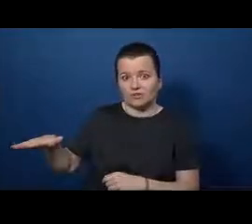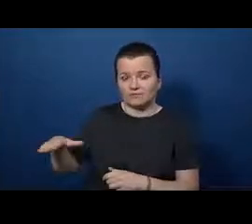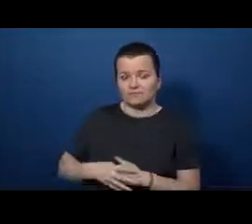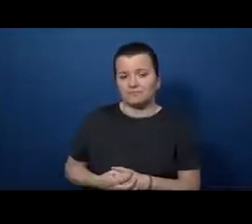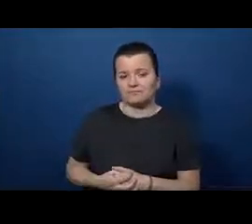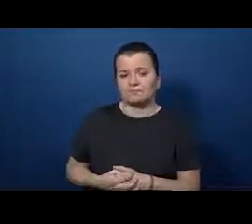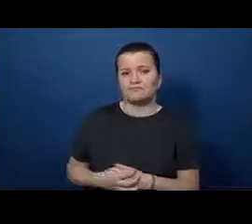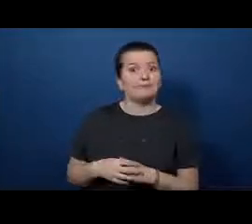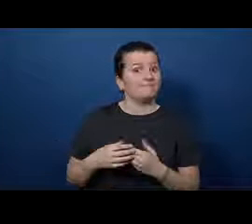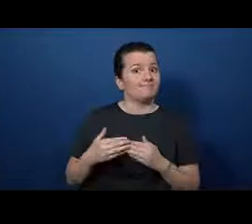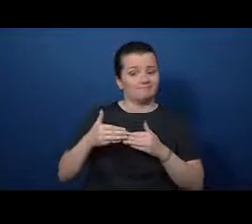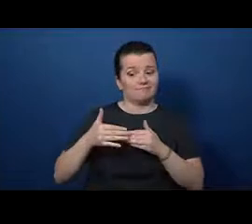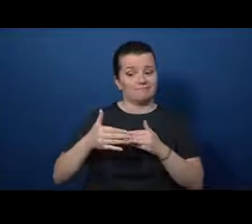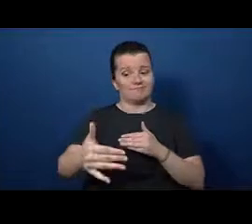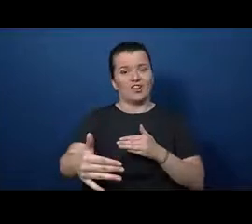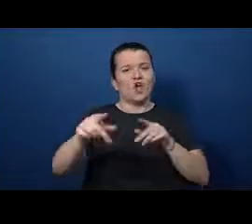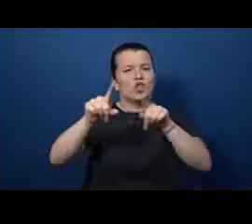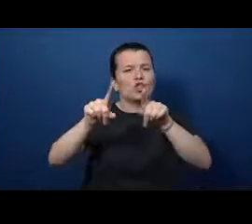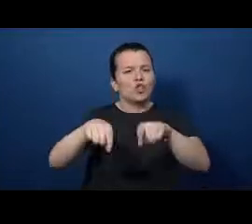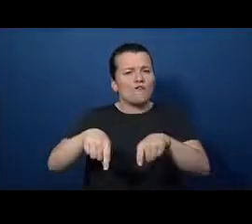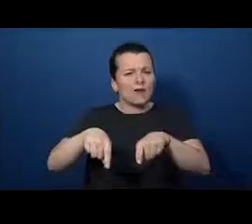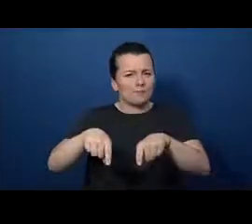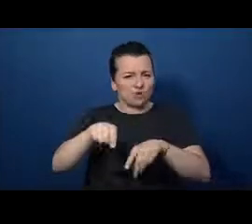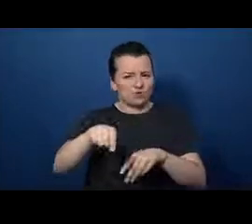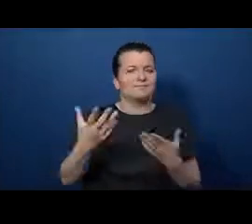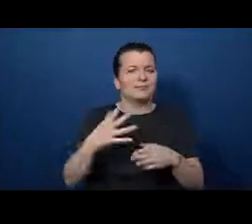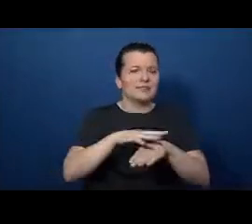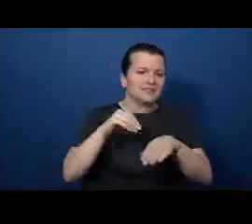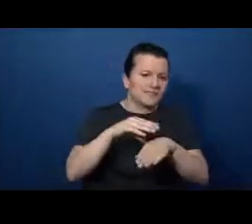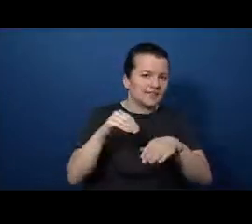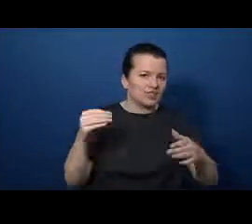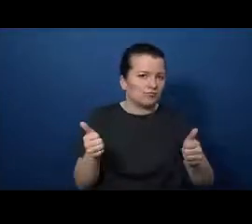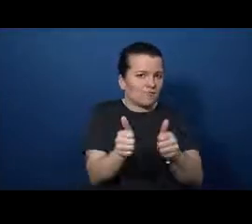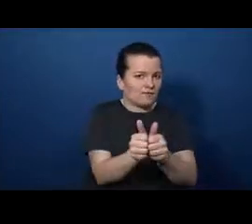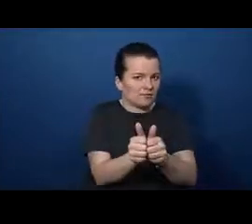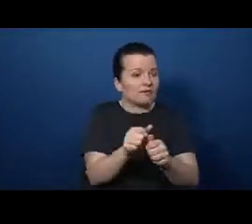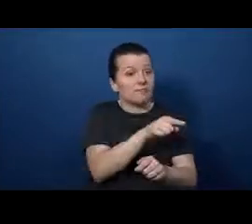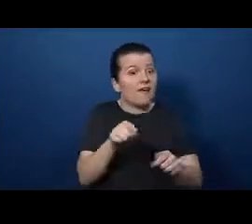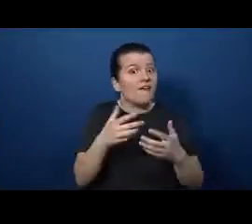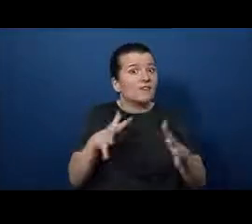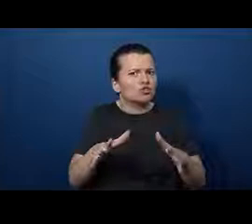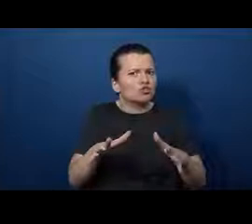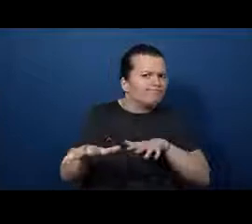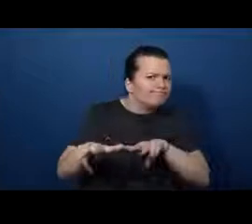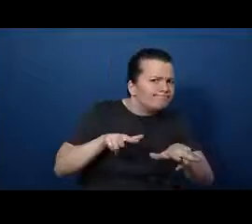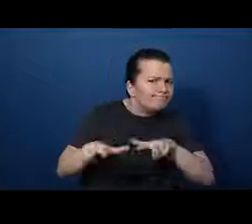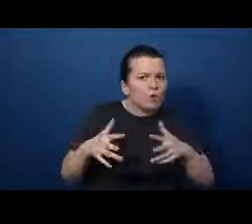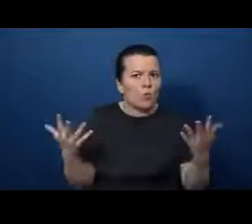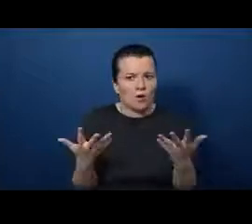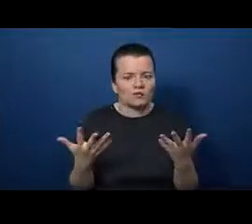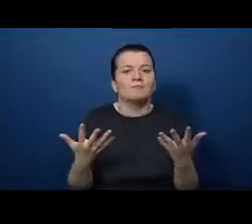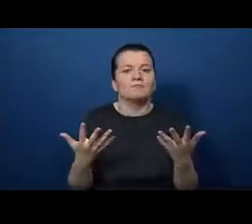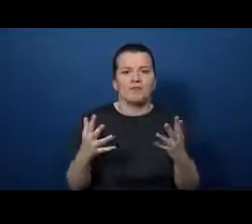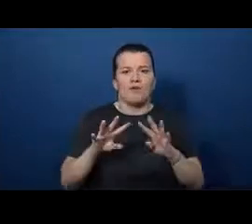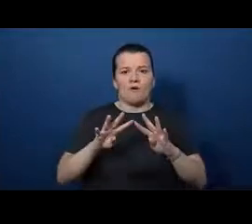This November, the Swedish NGO Friends and the Norwegian Partnership Against Bullying are organizing the World Anti-Bullying Forum in